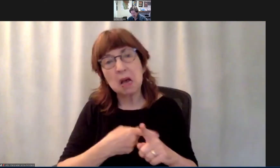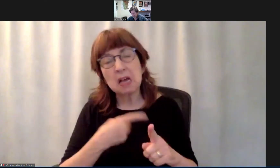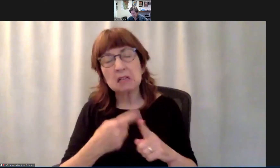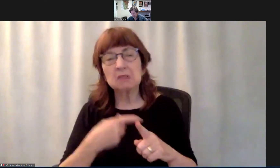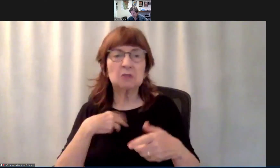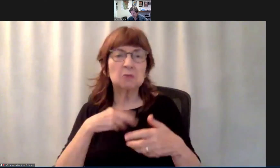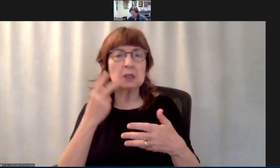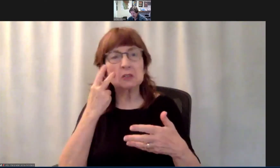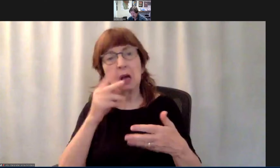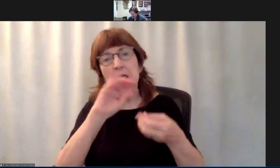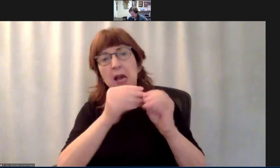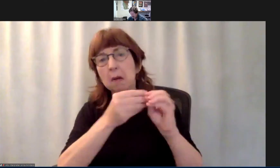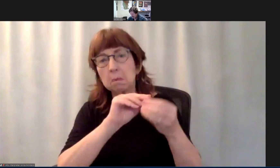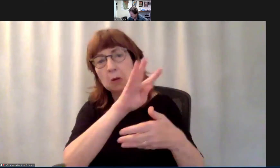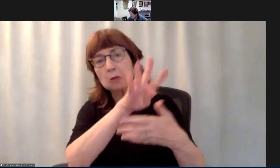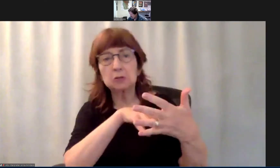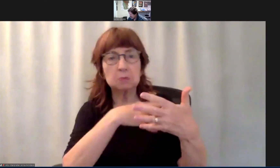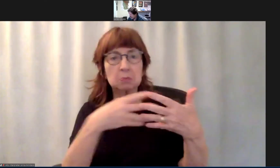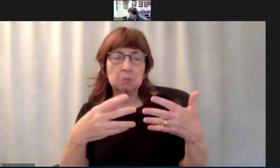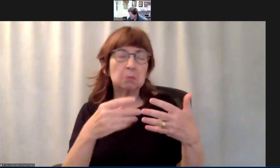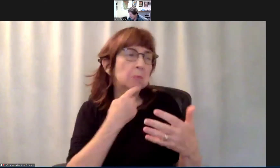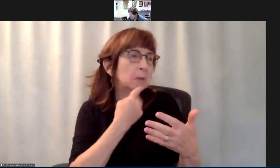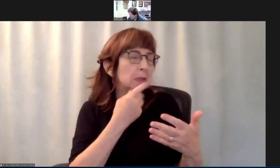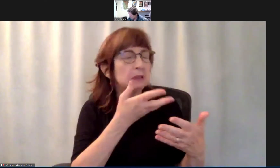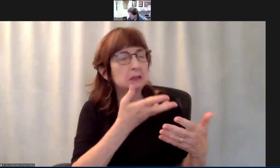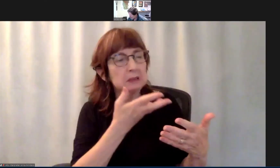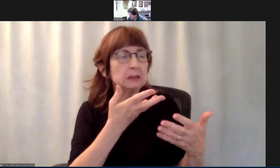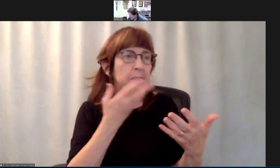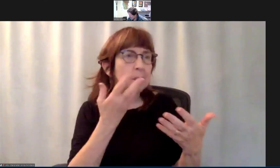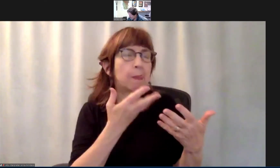that people were using around